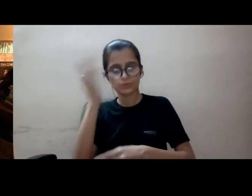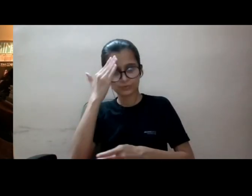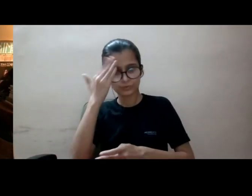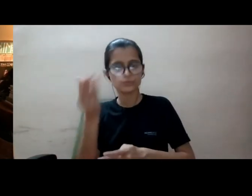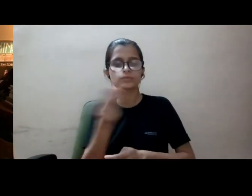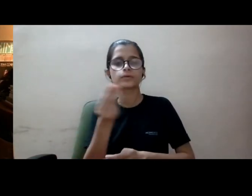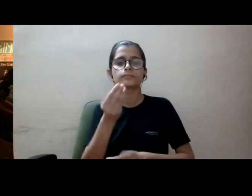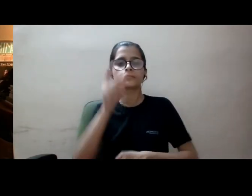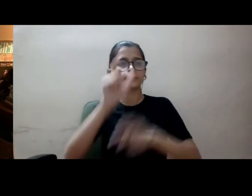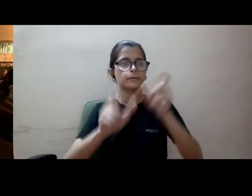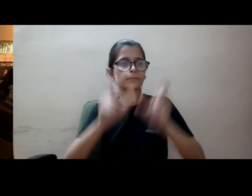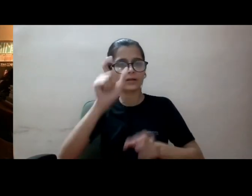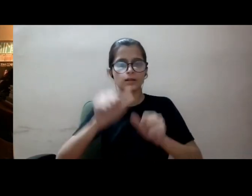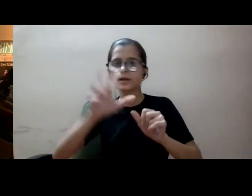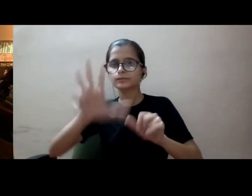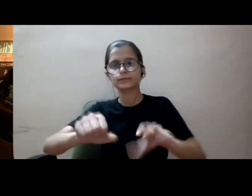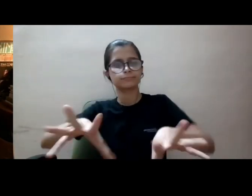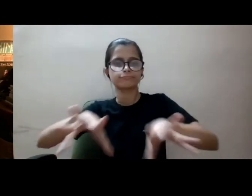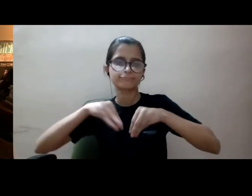people who accept this culture,